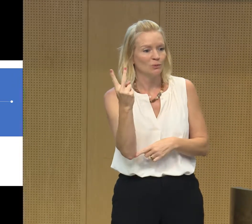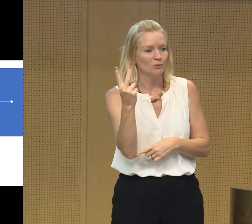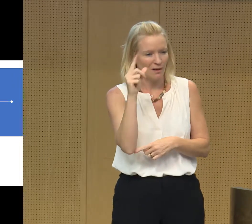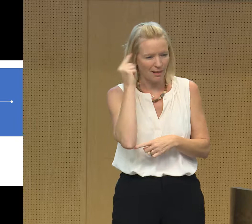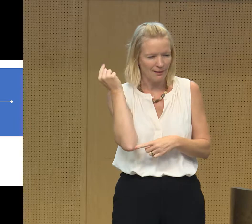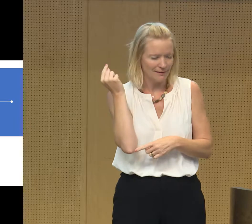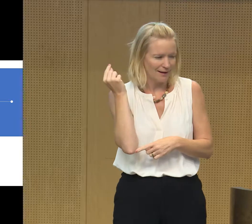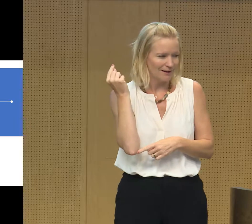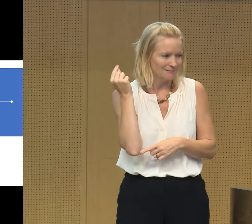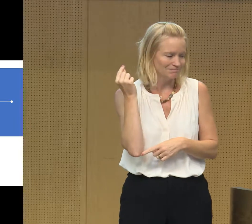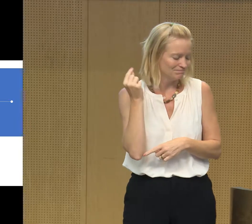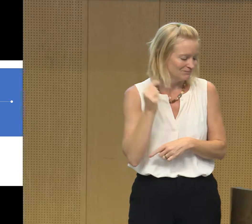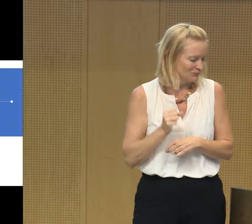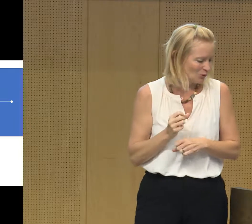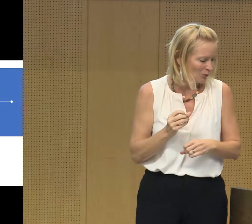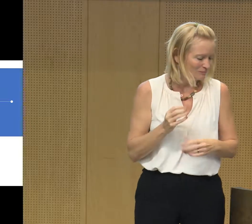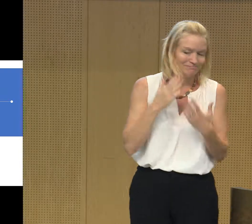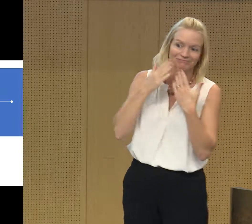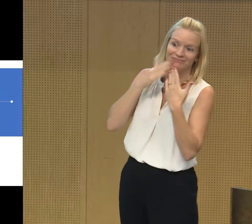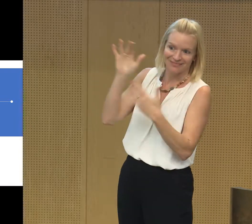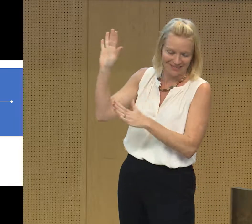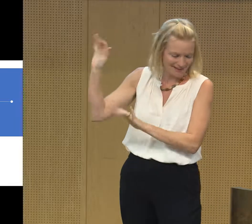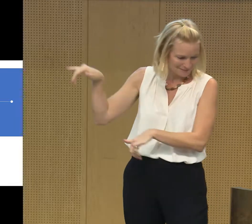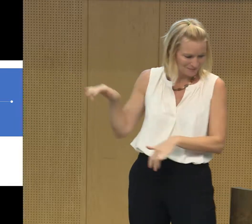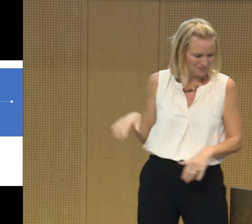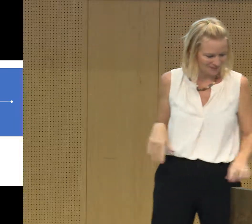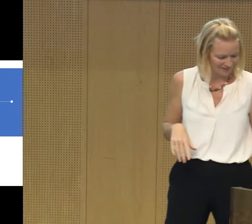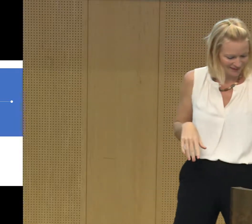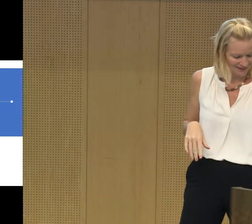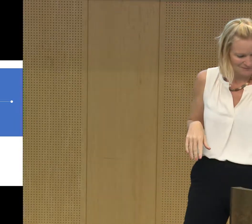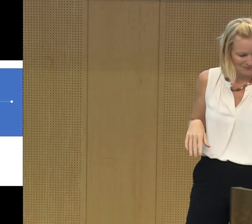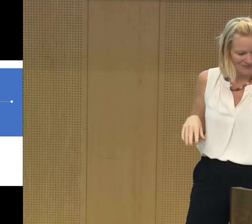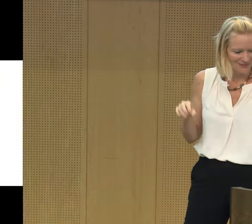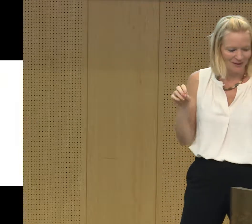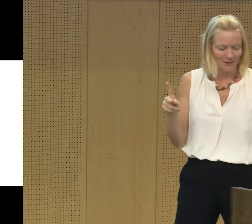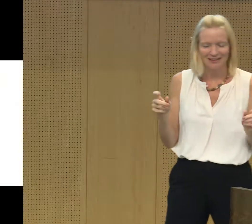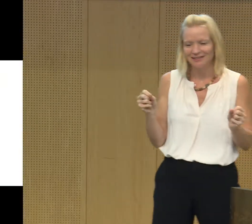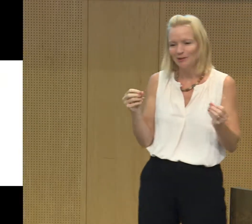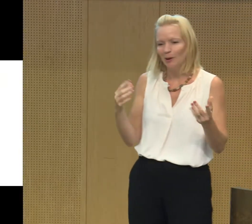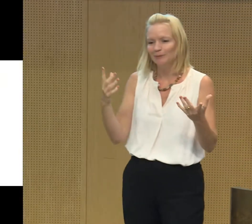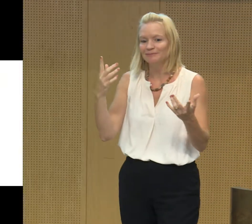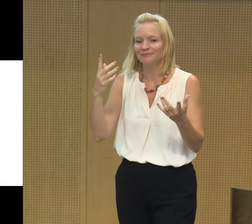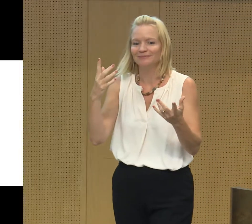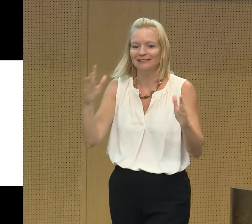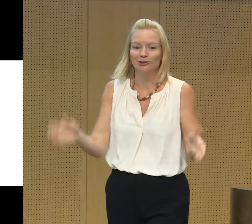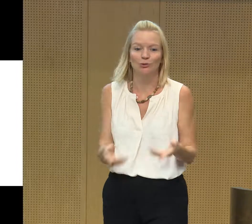I got funding from VL2 at Gallaudet to support these 2 positions.